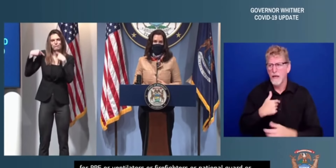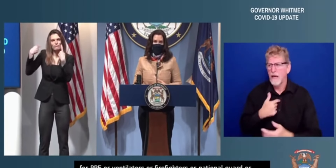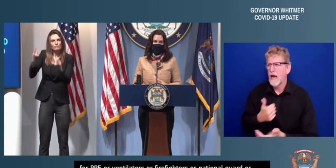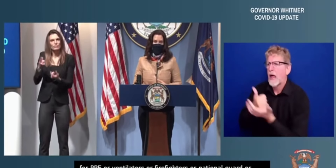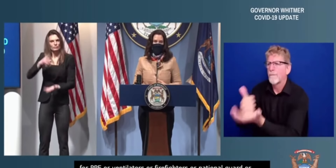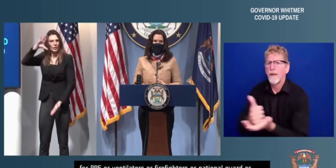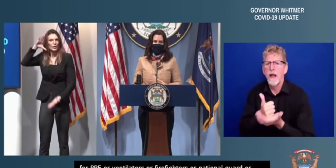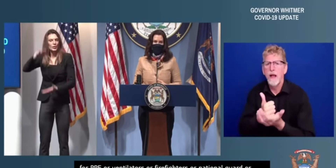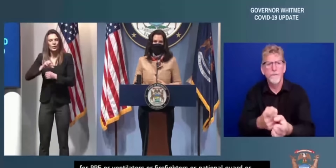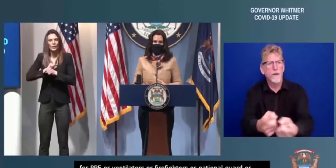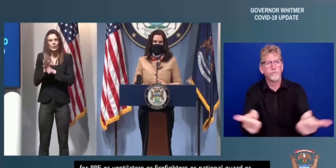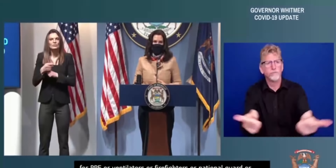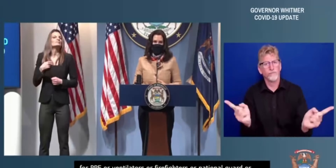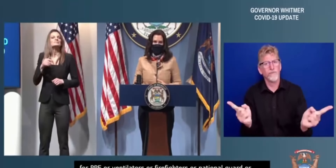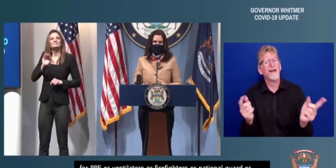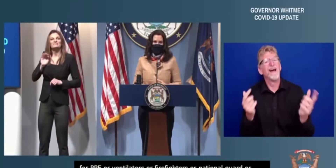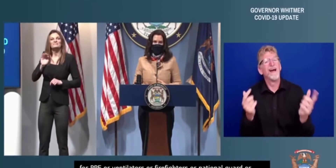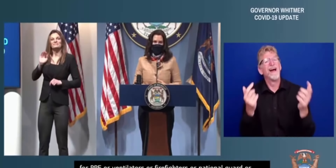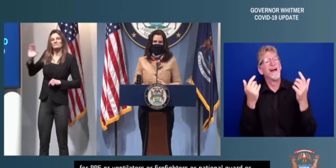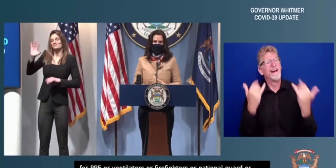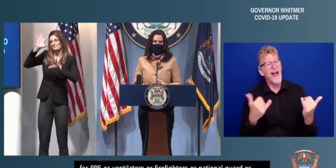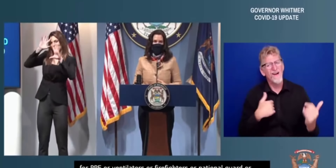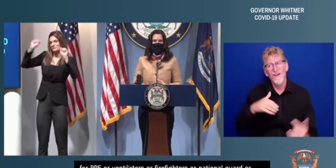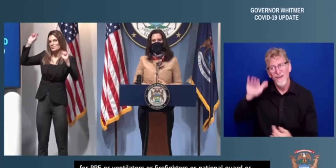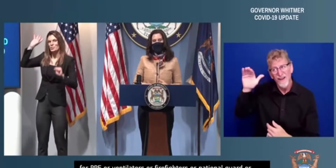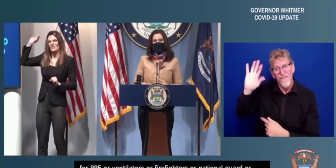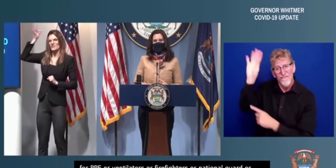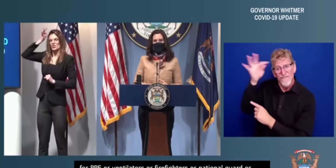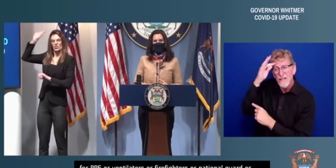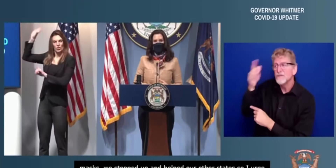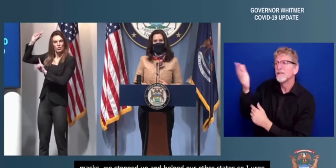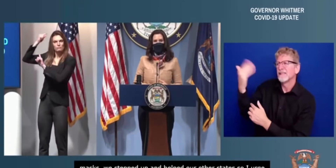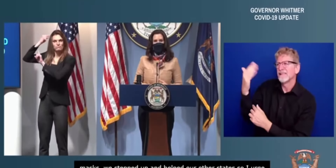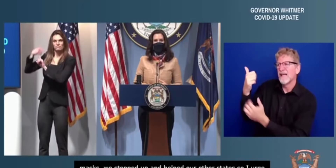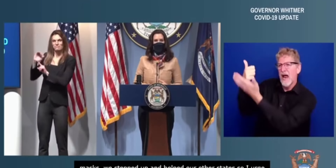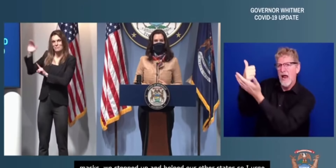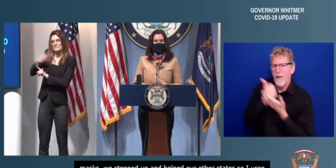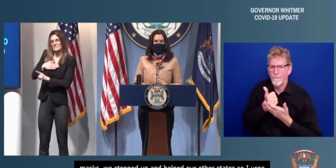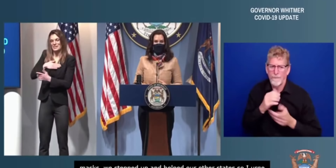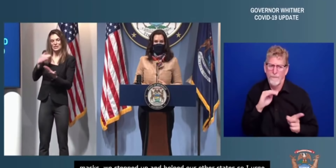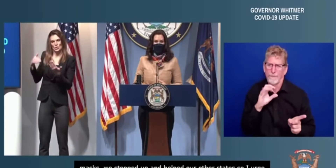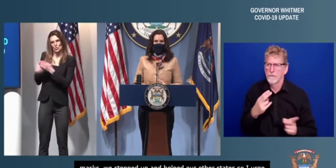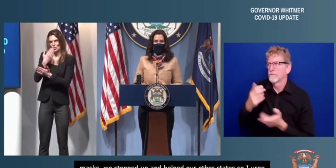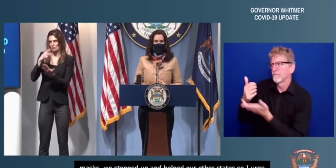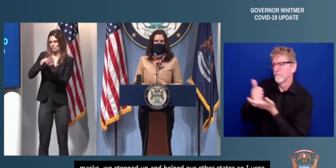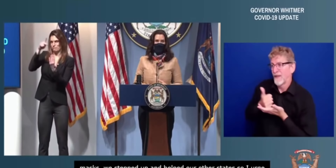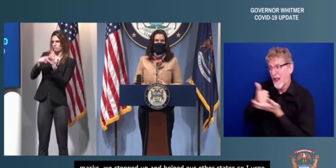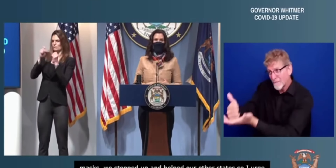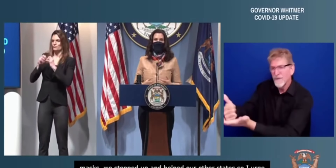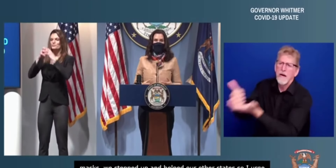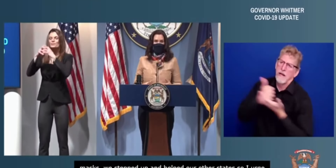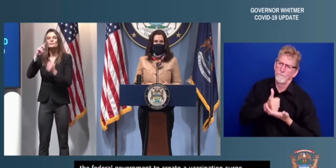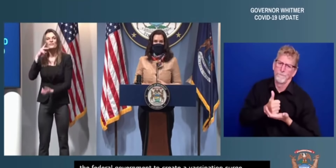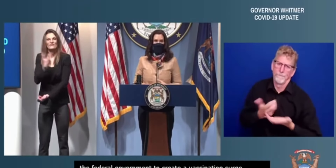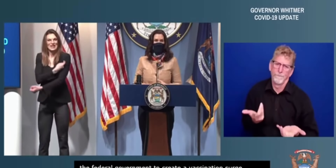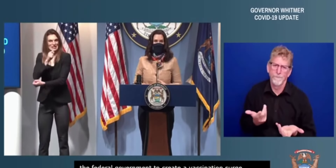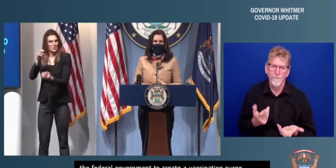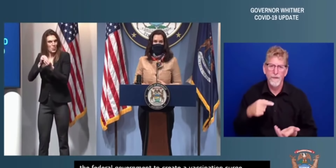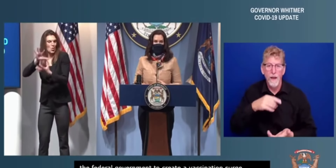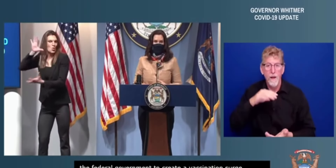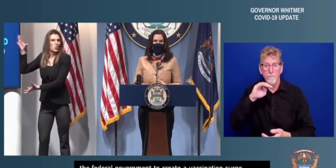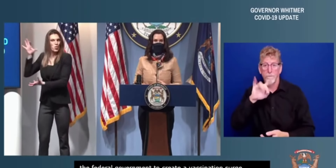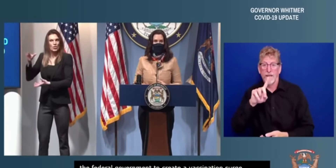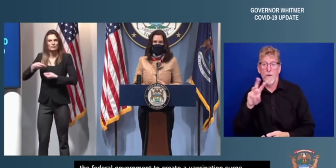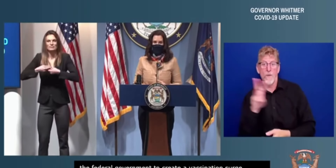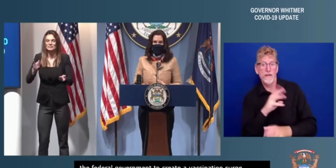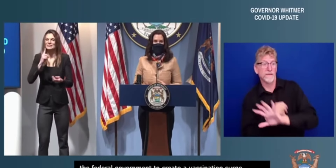surge program to help states like Michigan now. Because it's Michigan and the Midwest today, and tomorrow or next week it could be